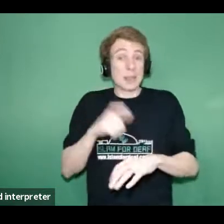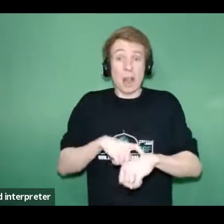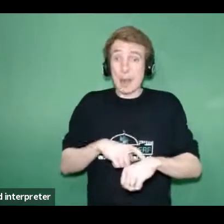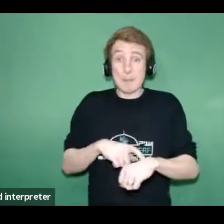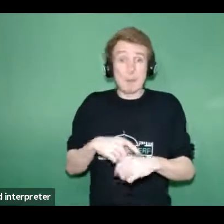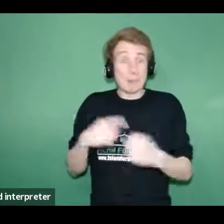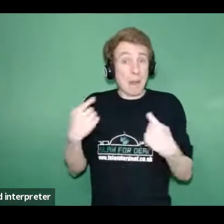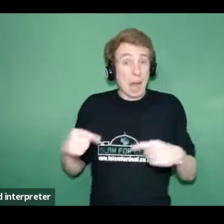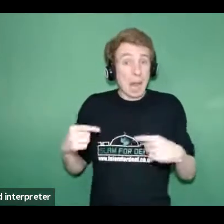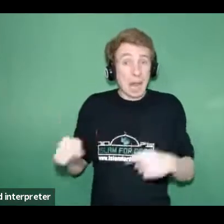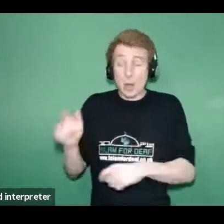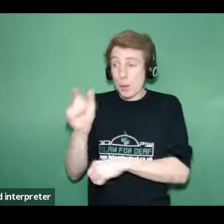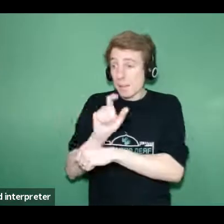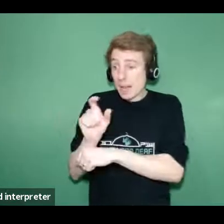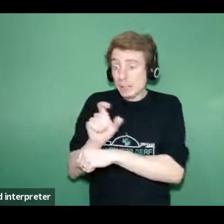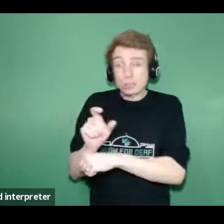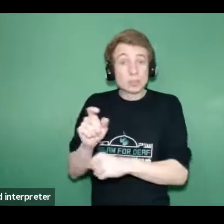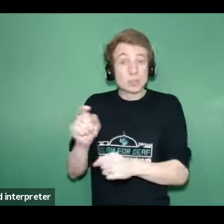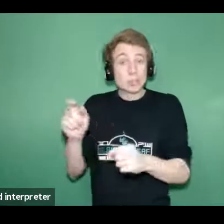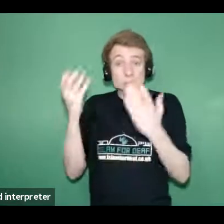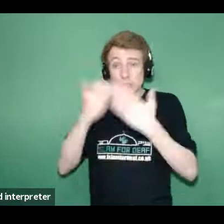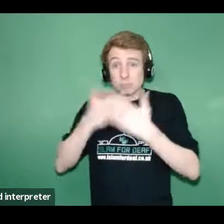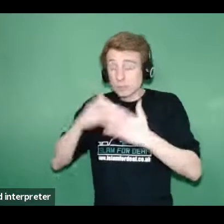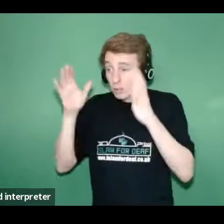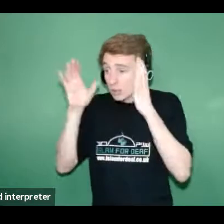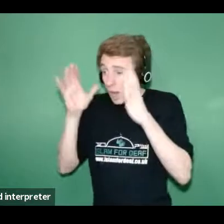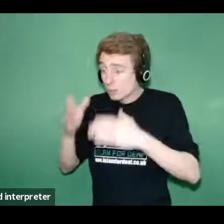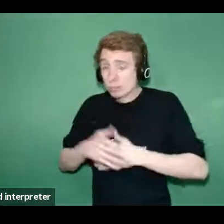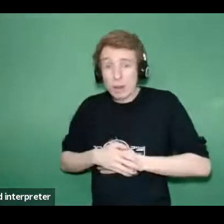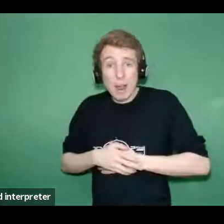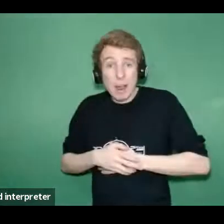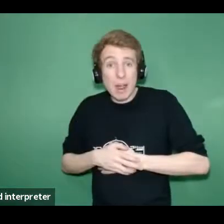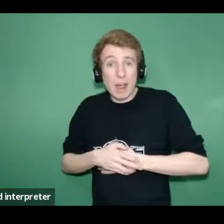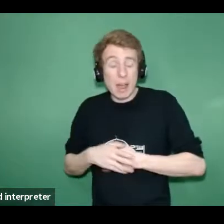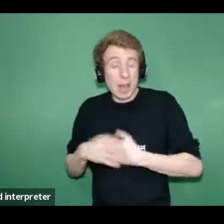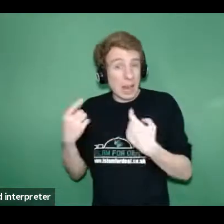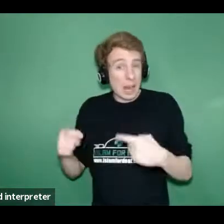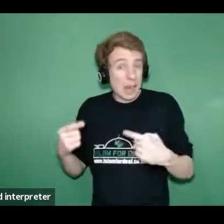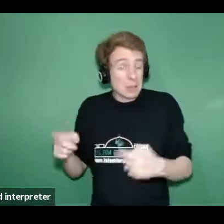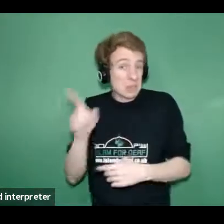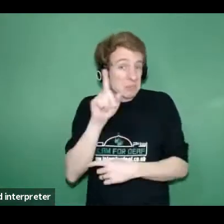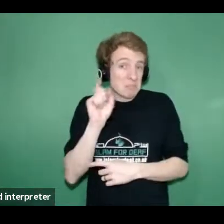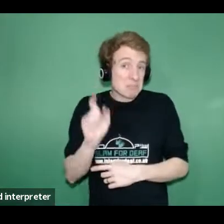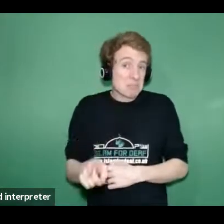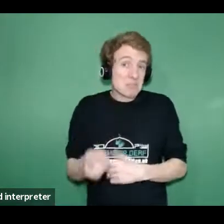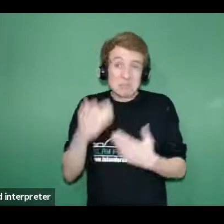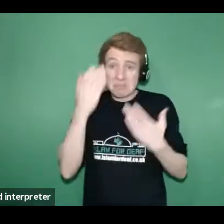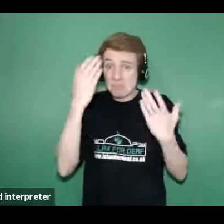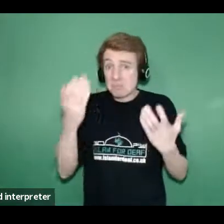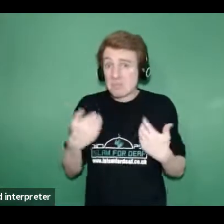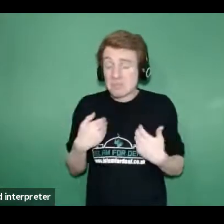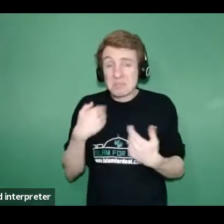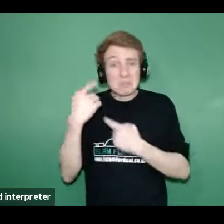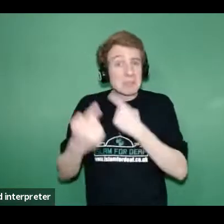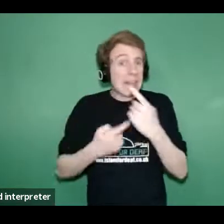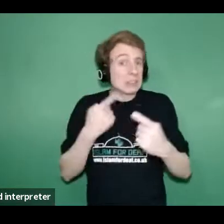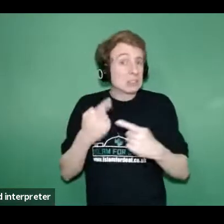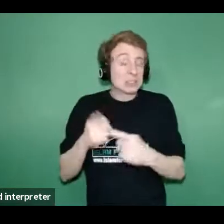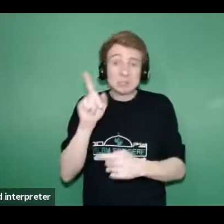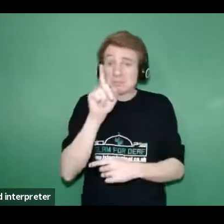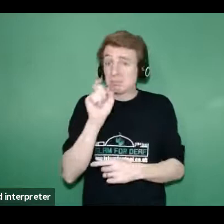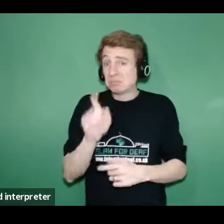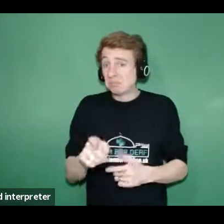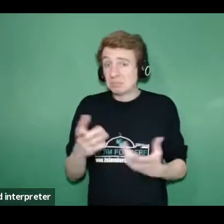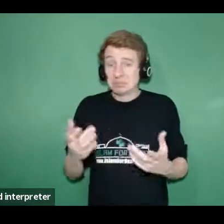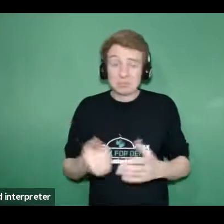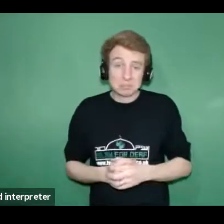year we will be able to. So we should prepare ourselves. The individual should not go to the masjid